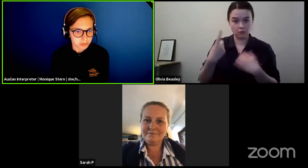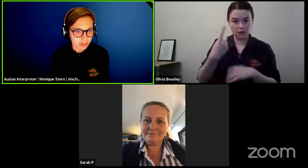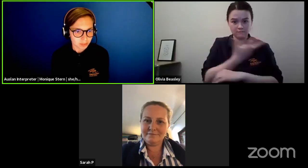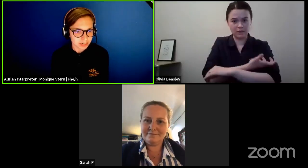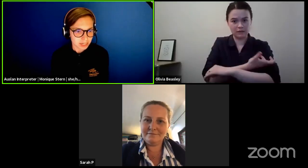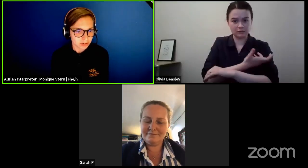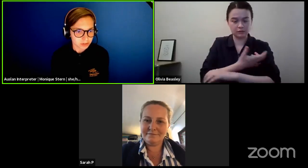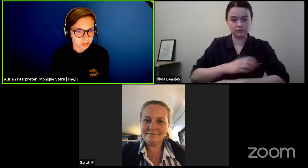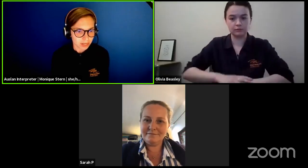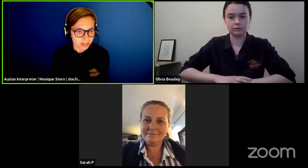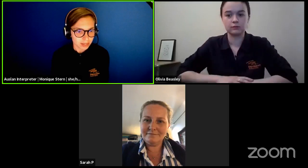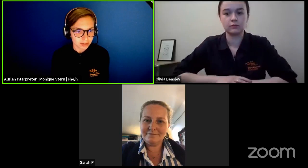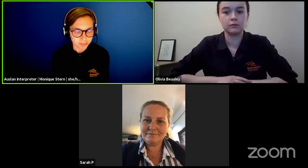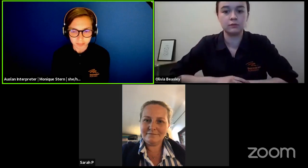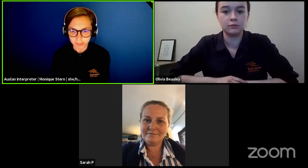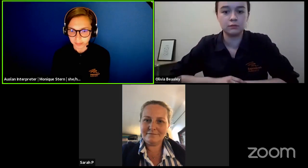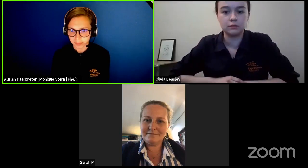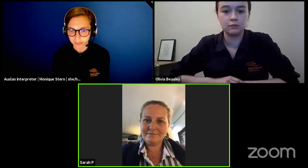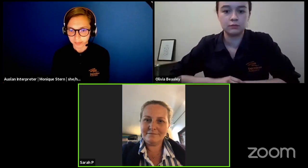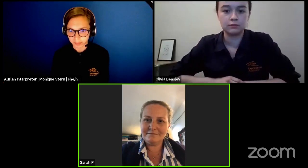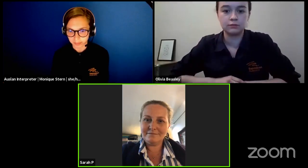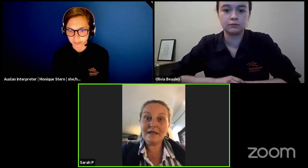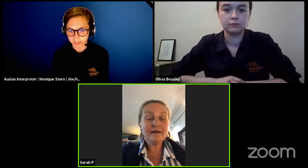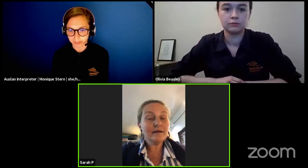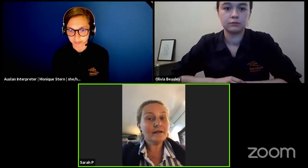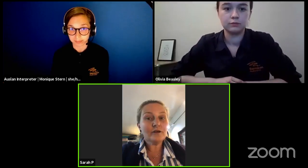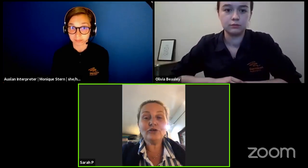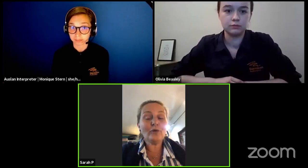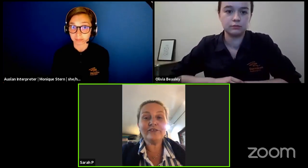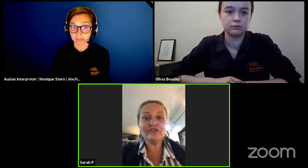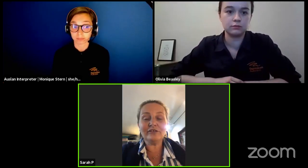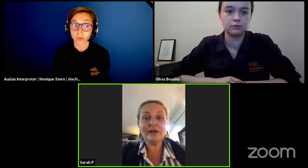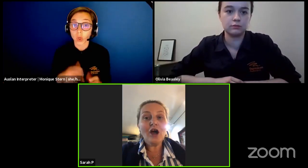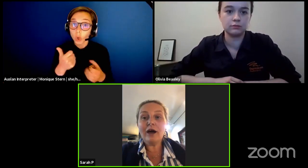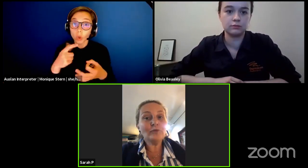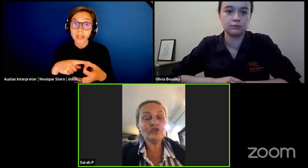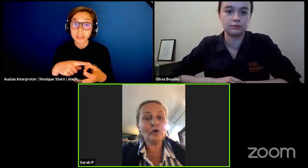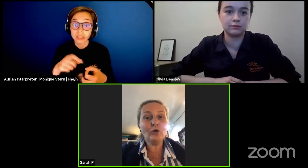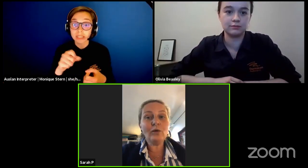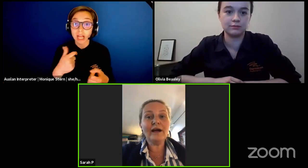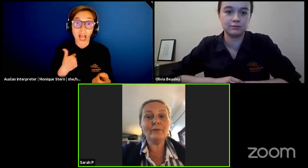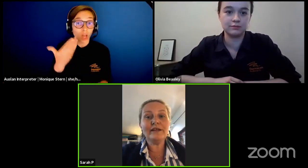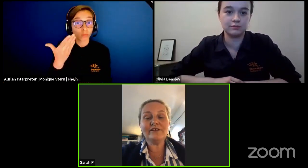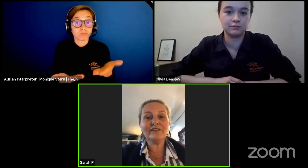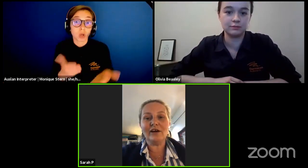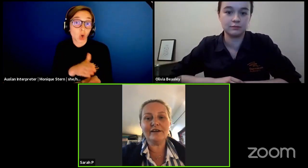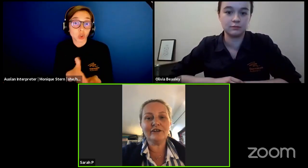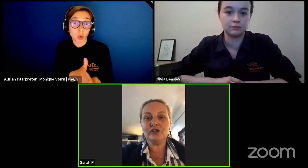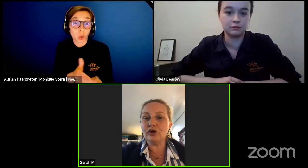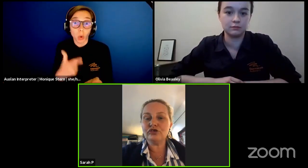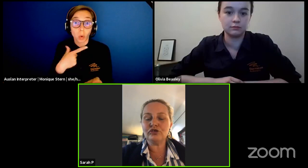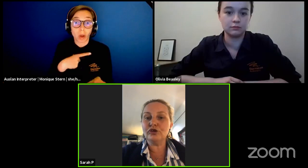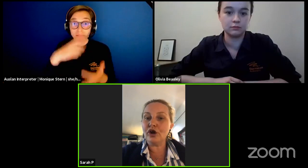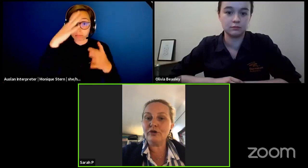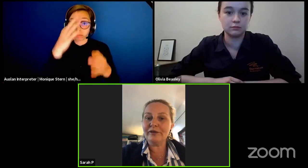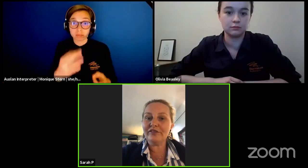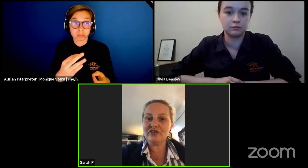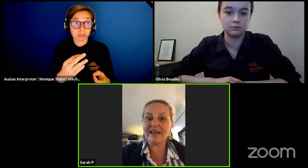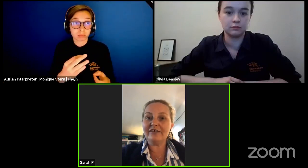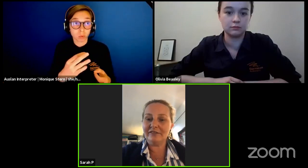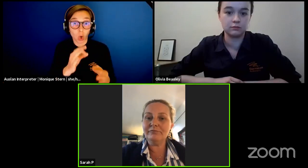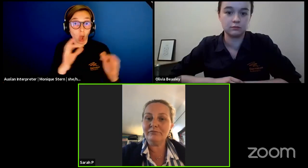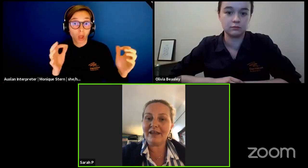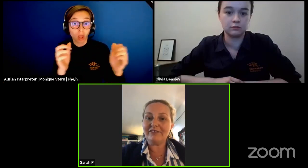we not source that brand here in Australia? Yeah, good question. I'm not sure why we decided not to go with